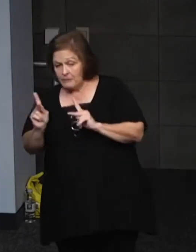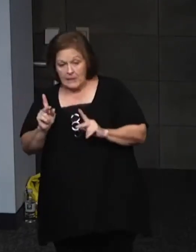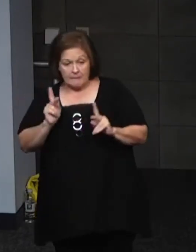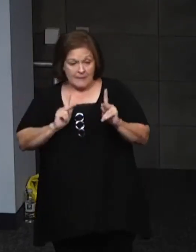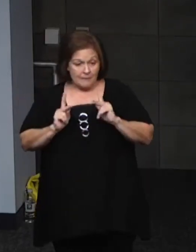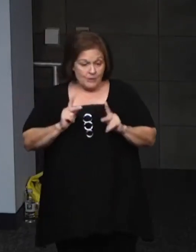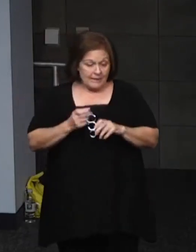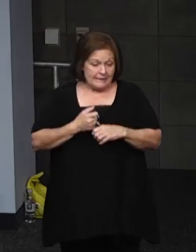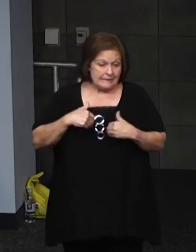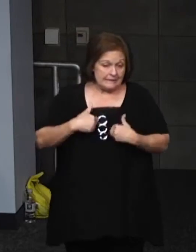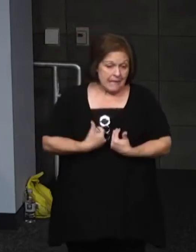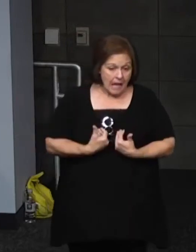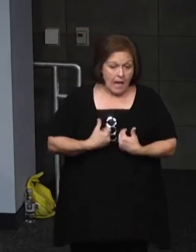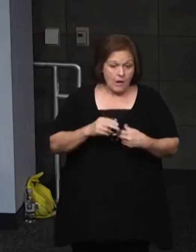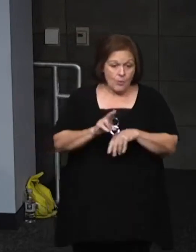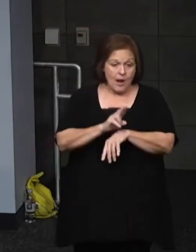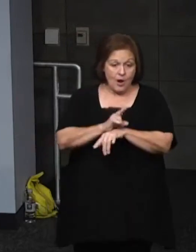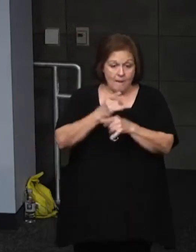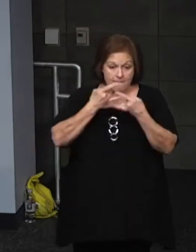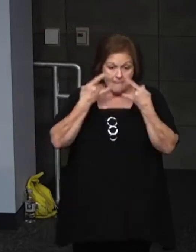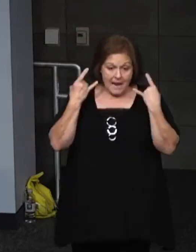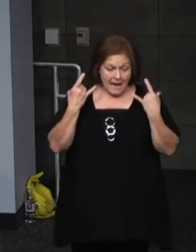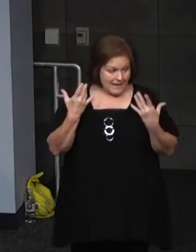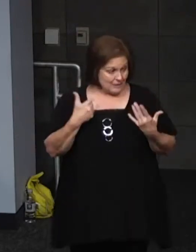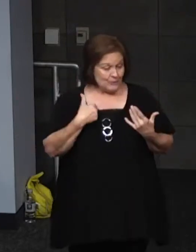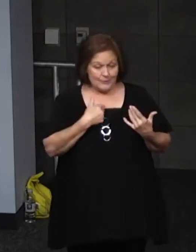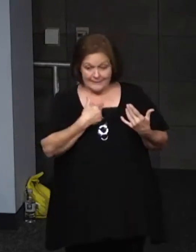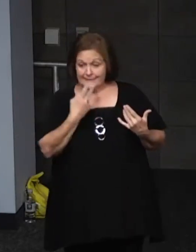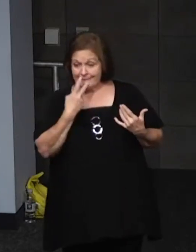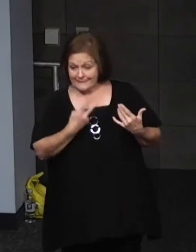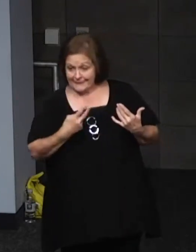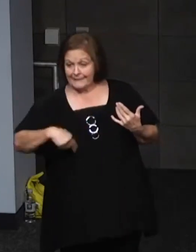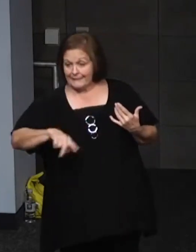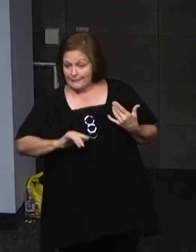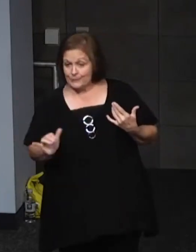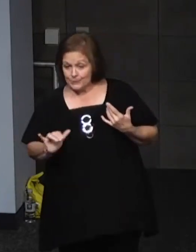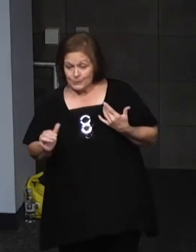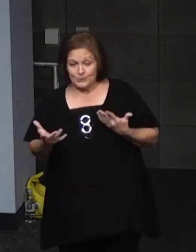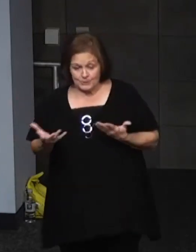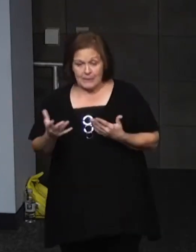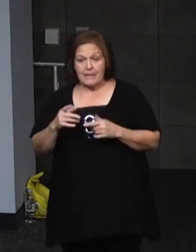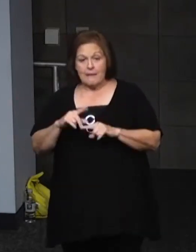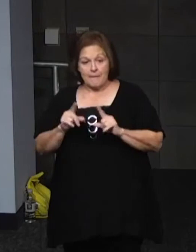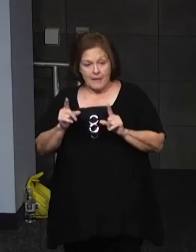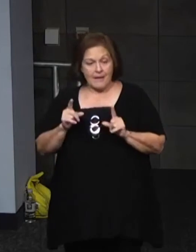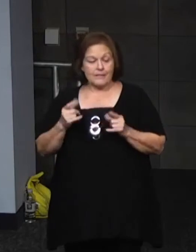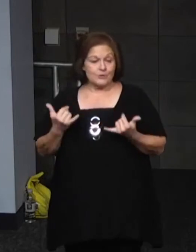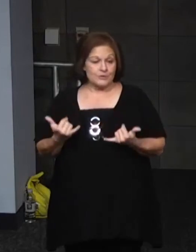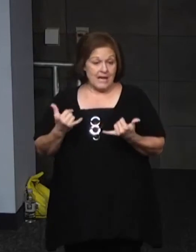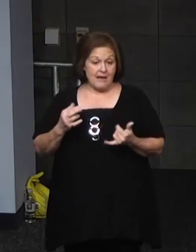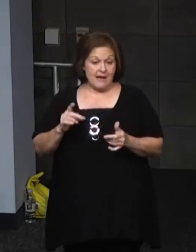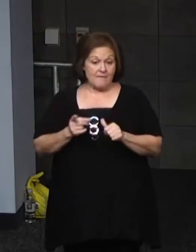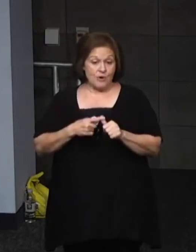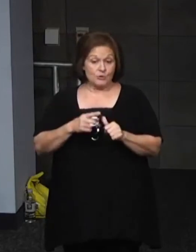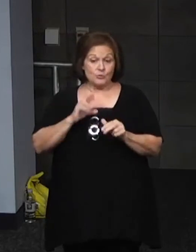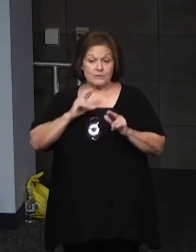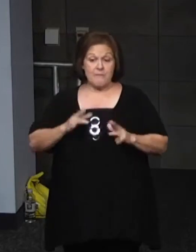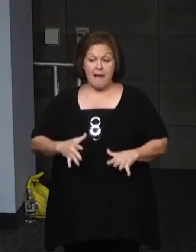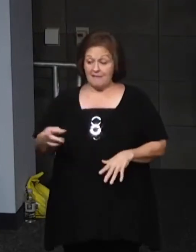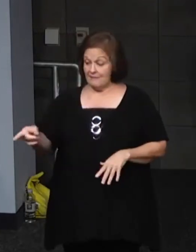are getting tired of masking. We've seen it even within our own crews. And today we had a first responder test